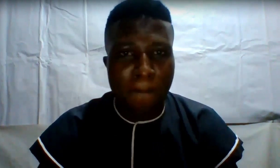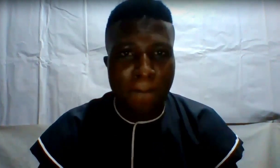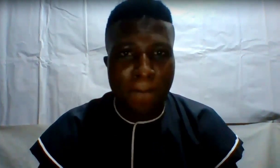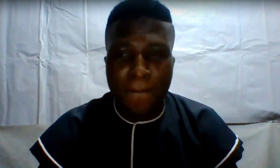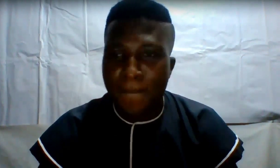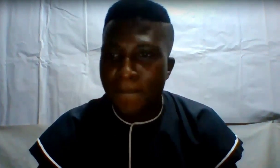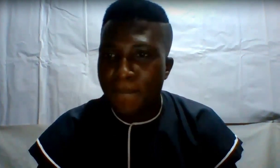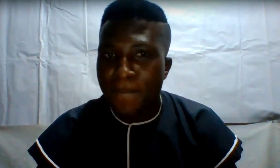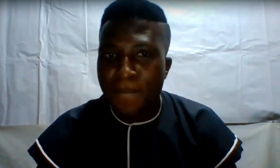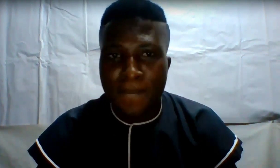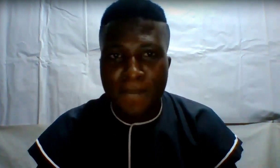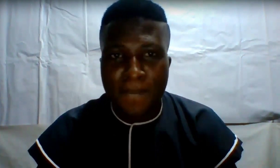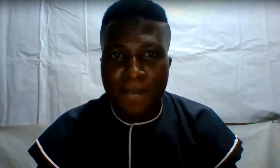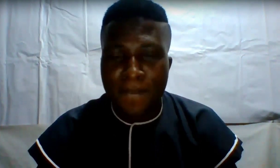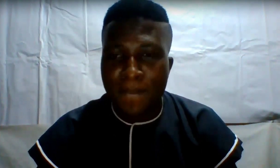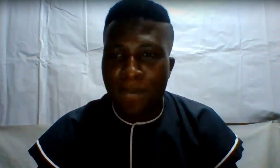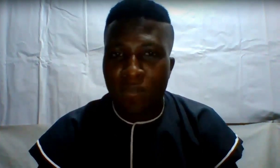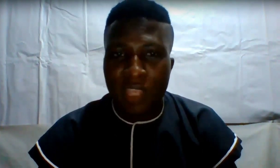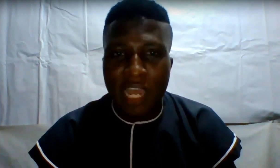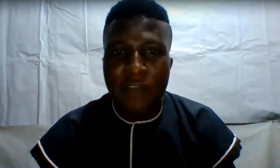Ave, can you give it a try?